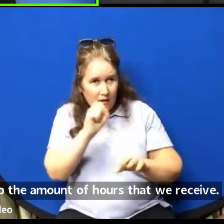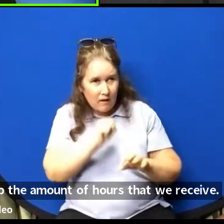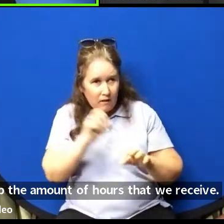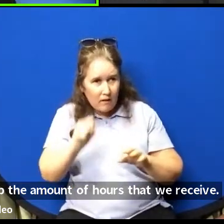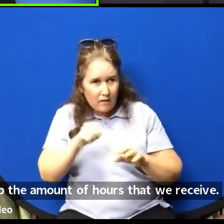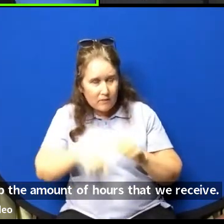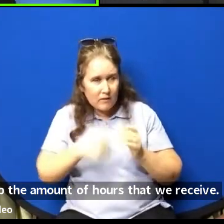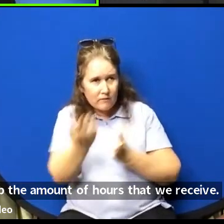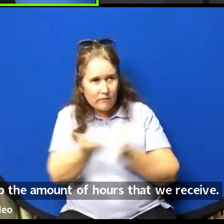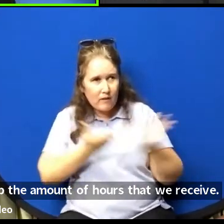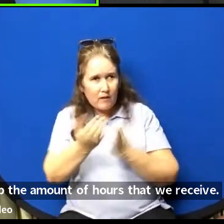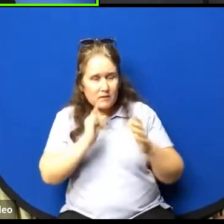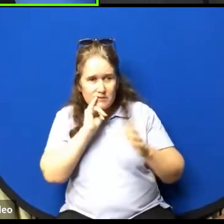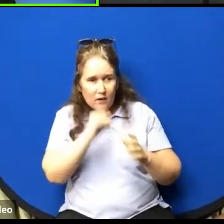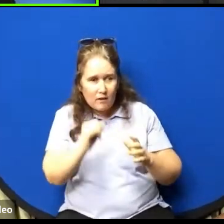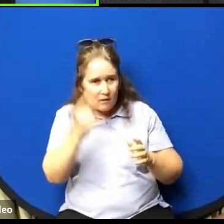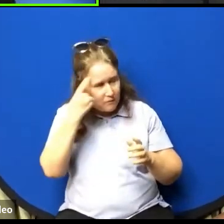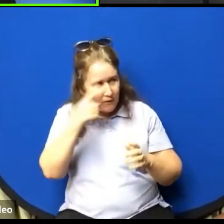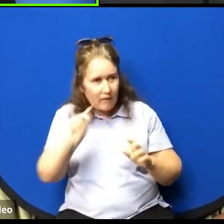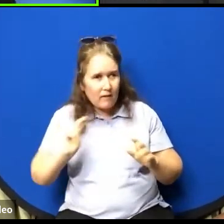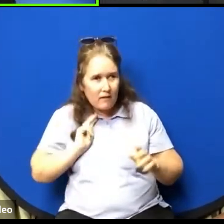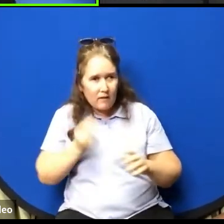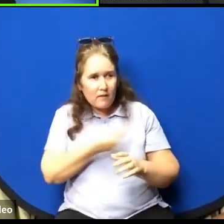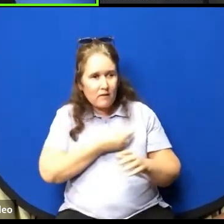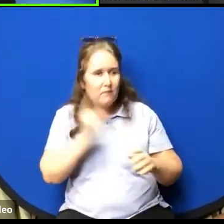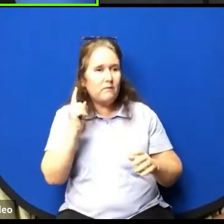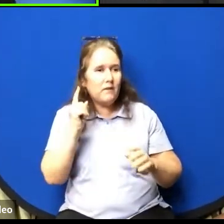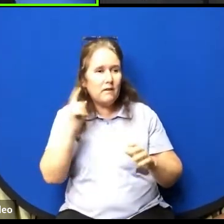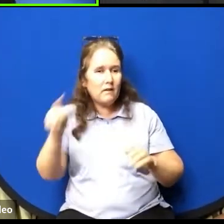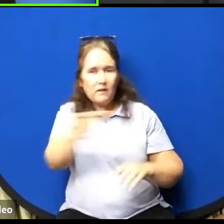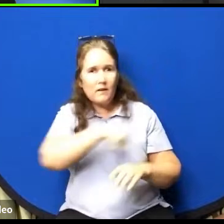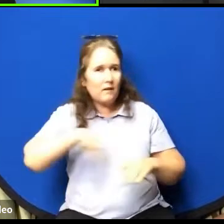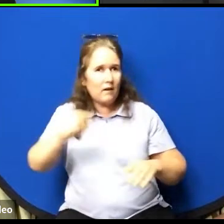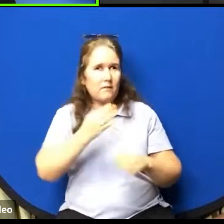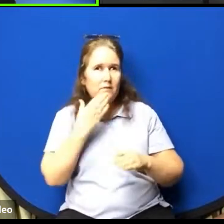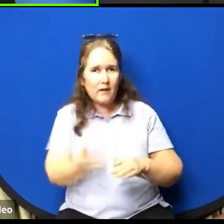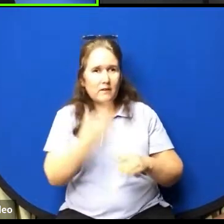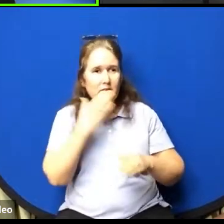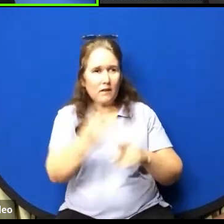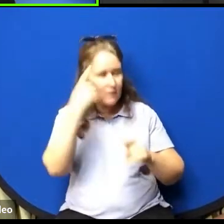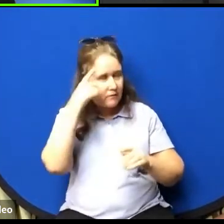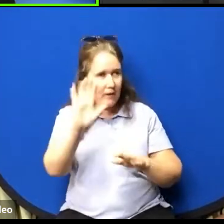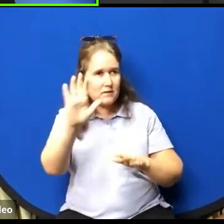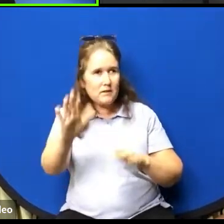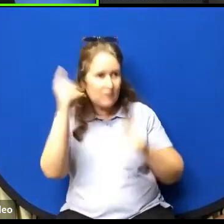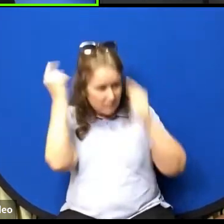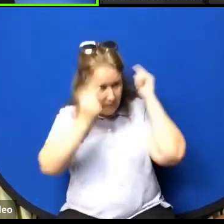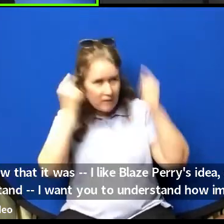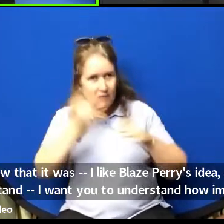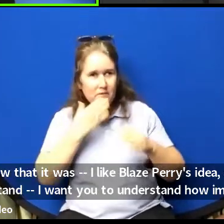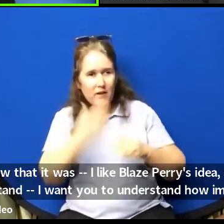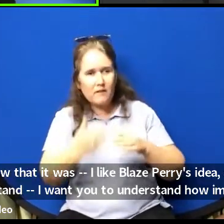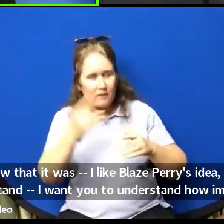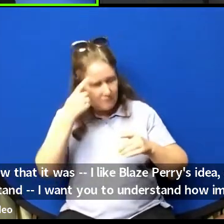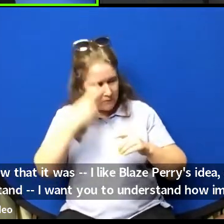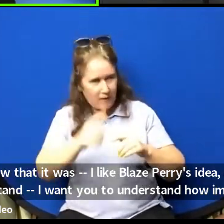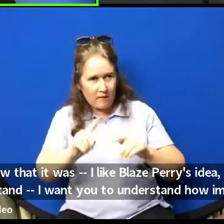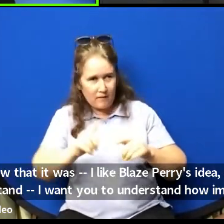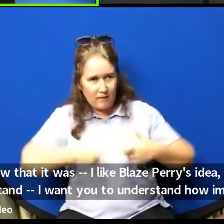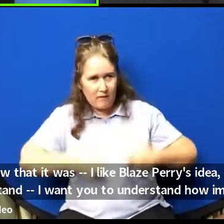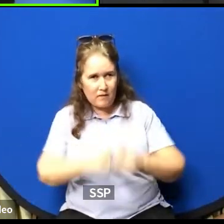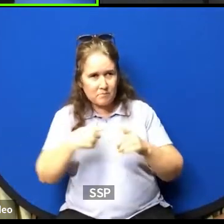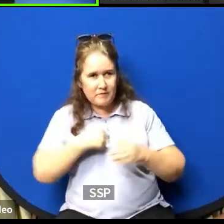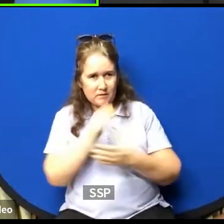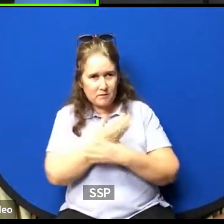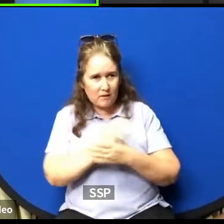and I just understand, I want you to understand how important SSP services are to us. Thank you so much